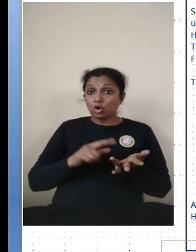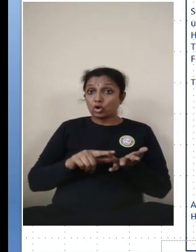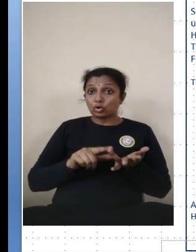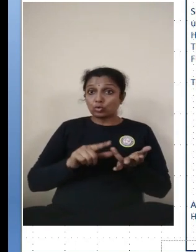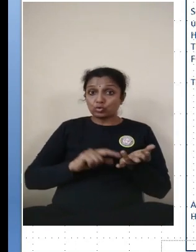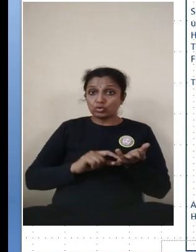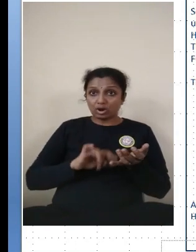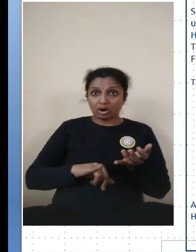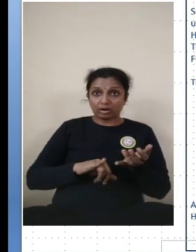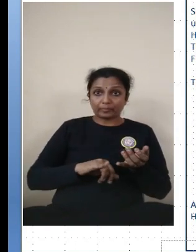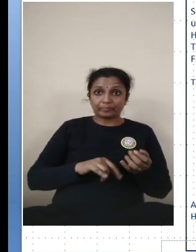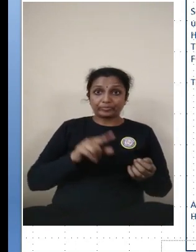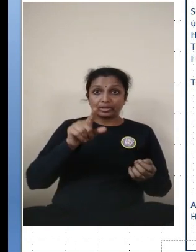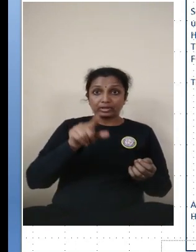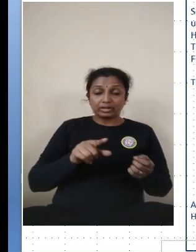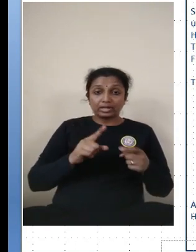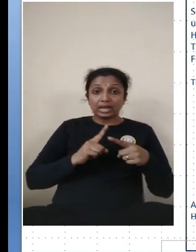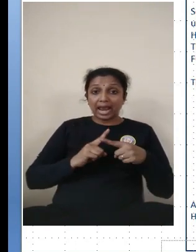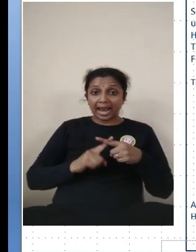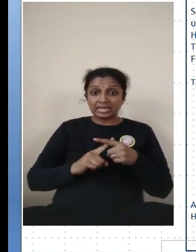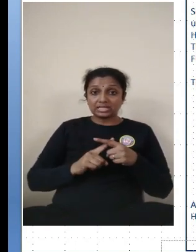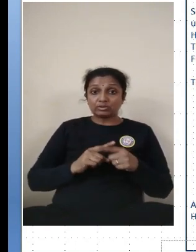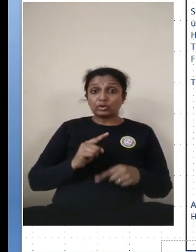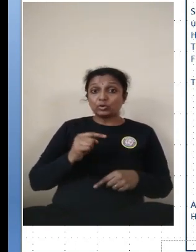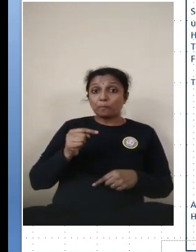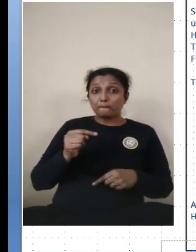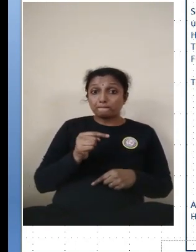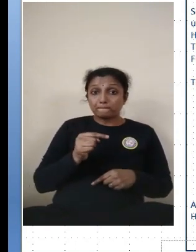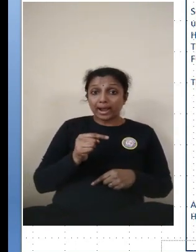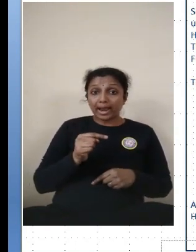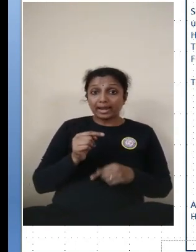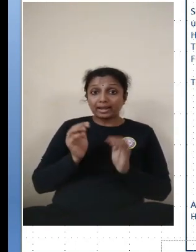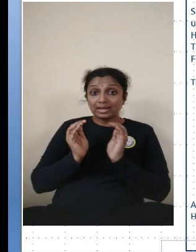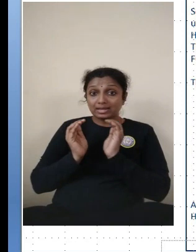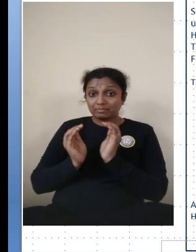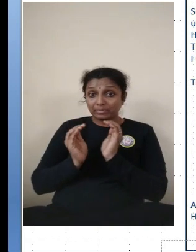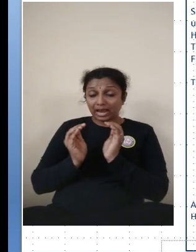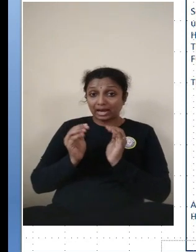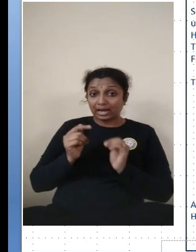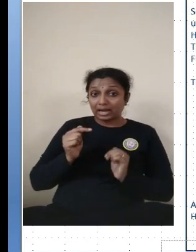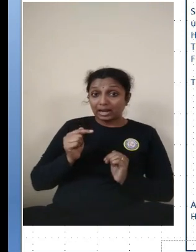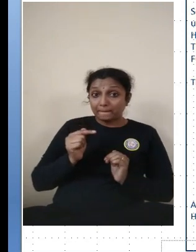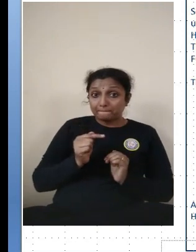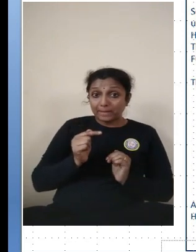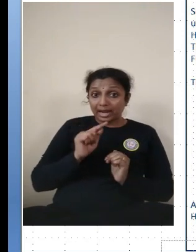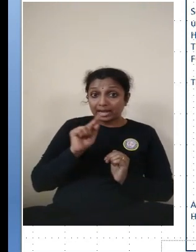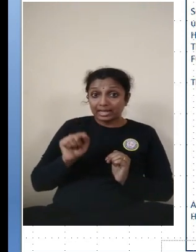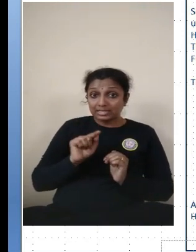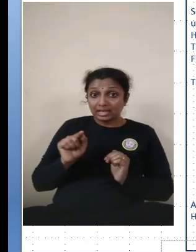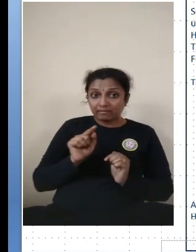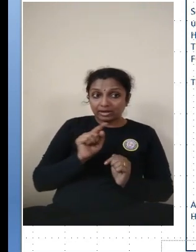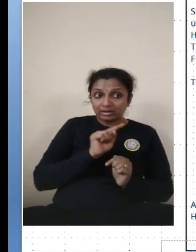put it divided by 2a. Therefore, the roots are x equal to,